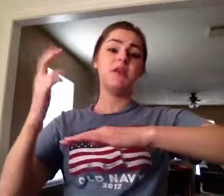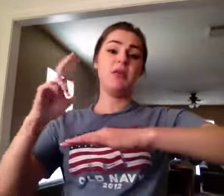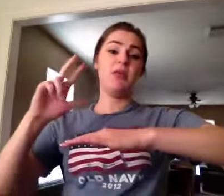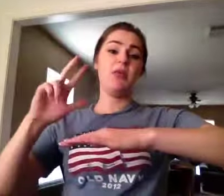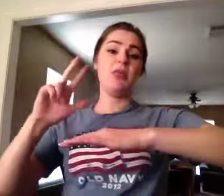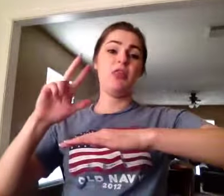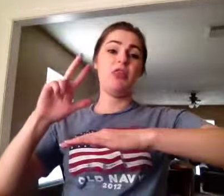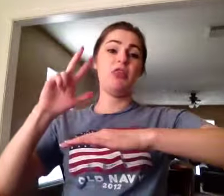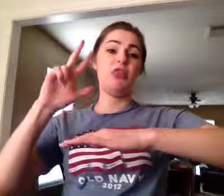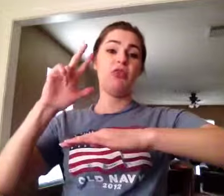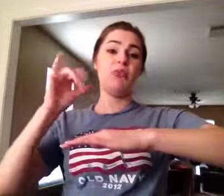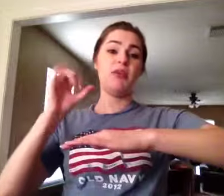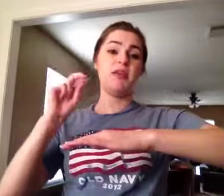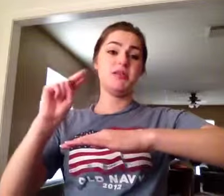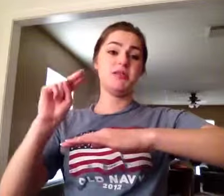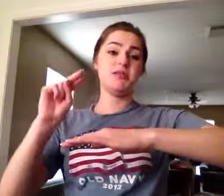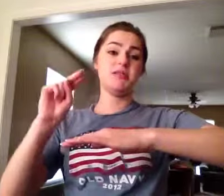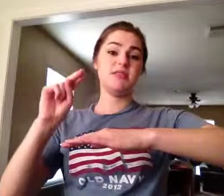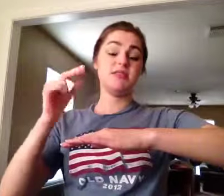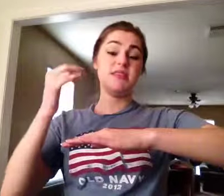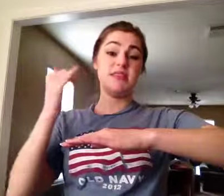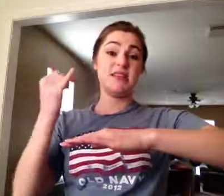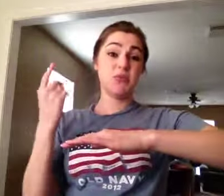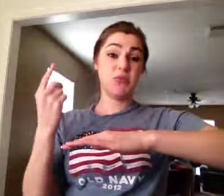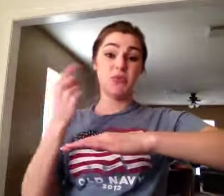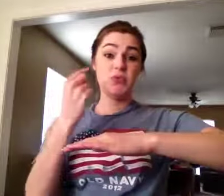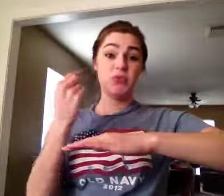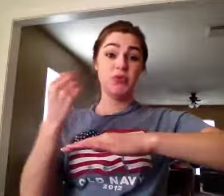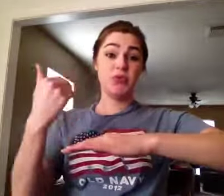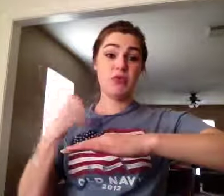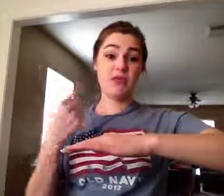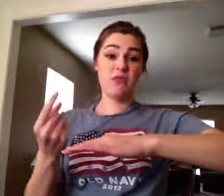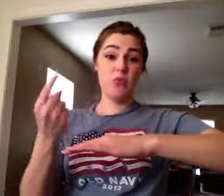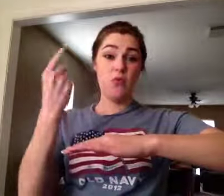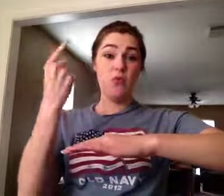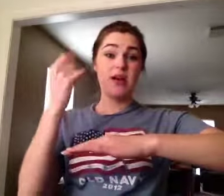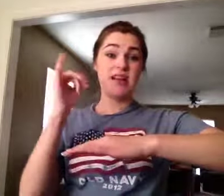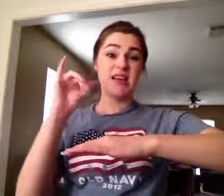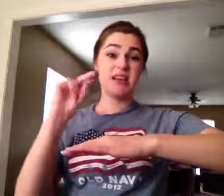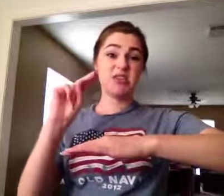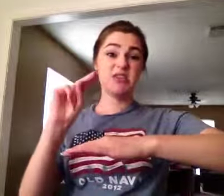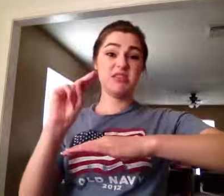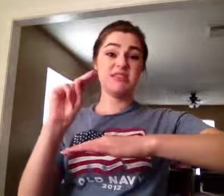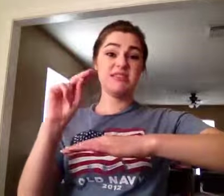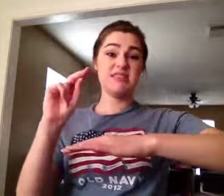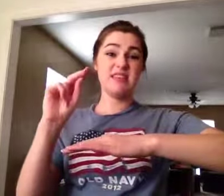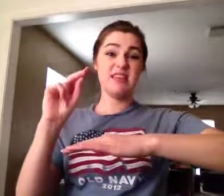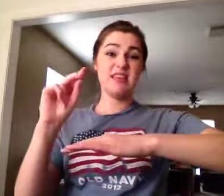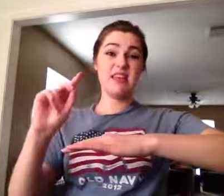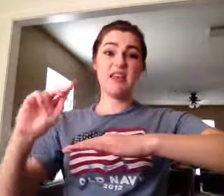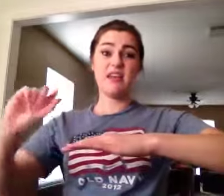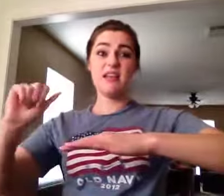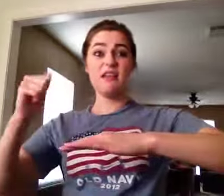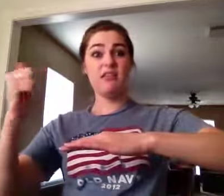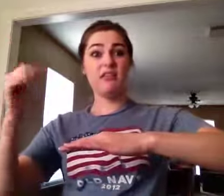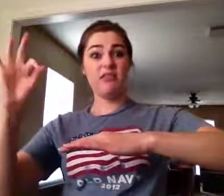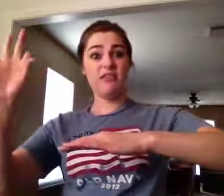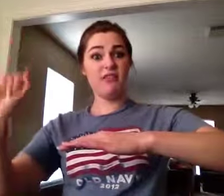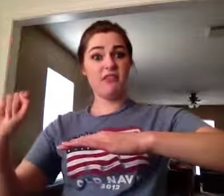Now, what do we do when we have one measurement in inches and one measurement in feet? That's right, we have to convert in order